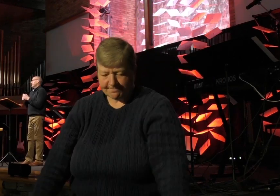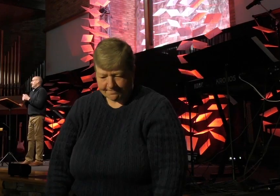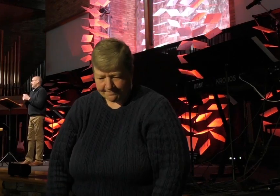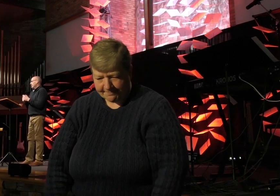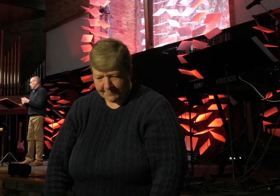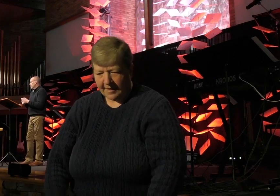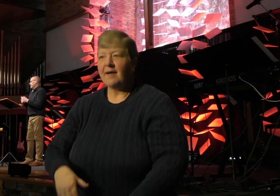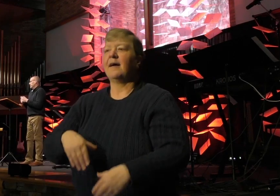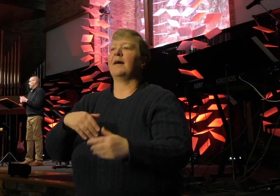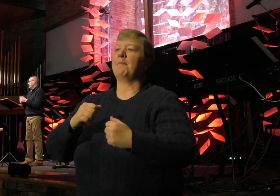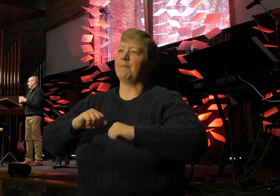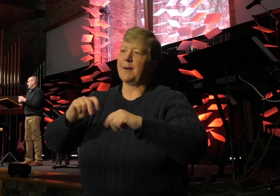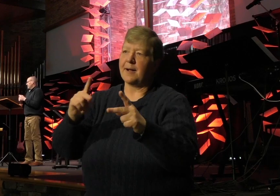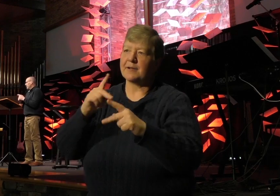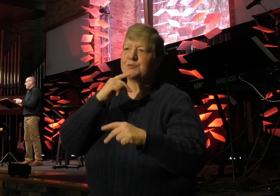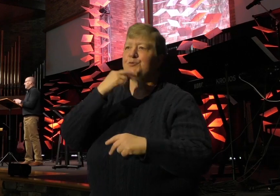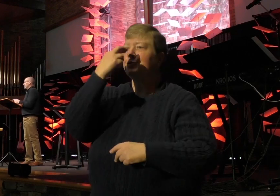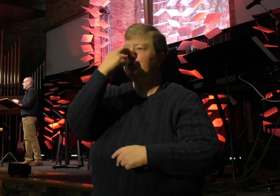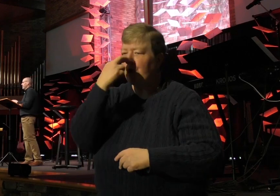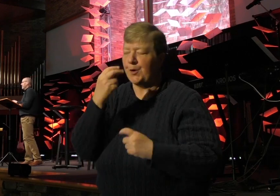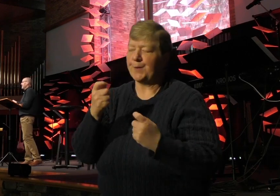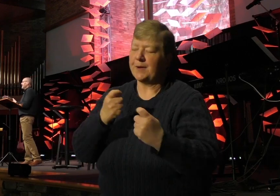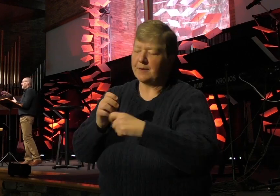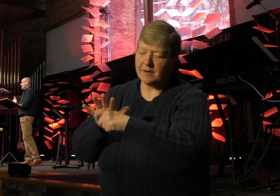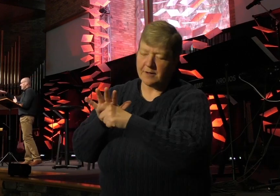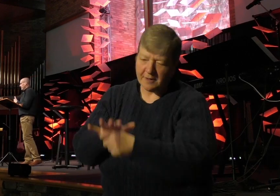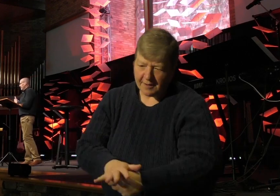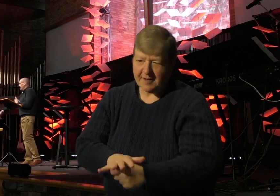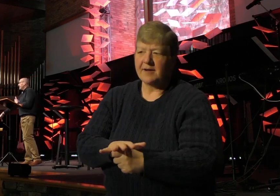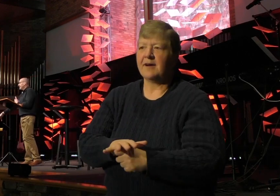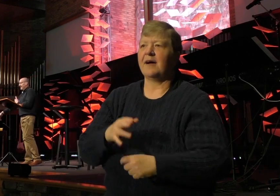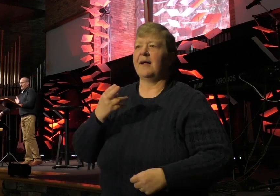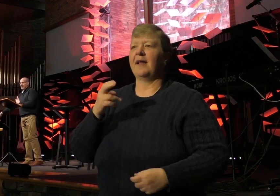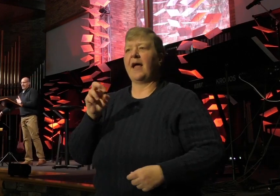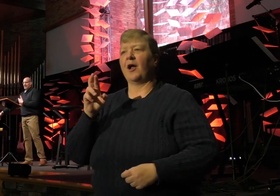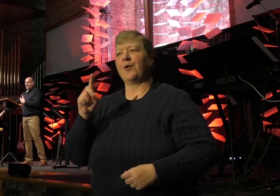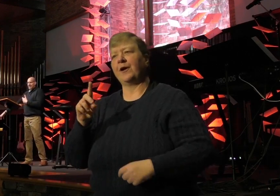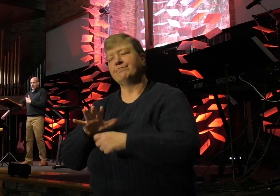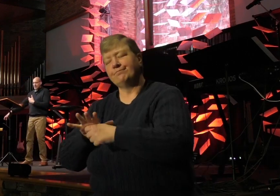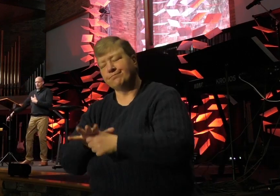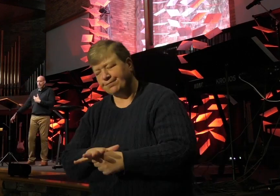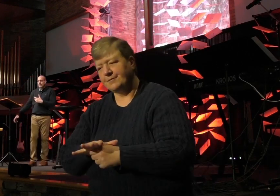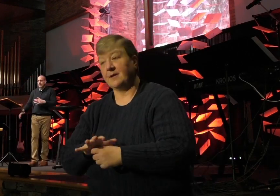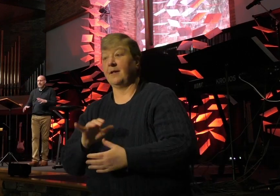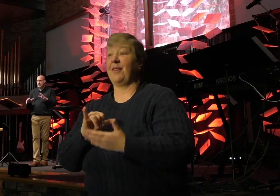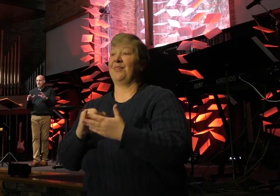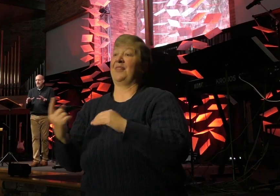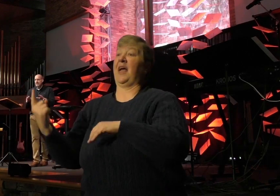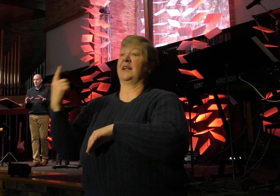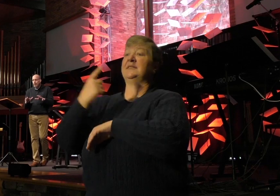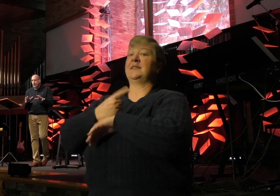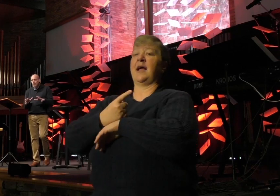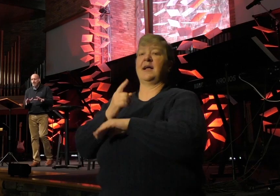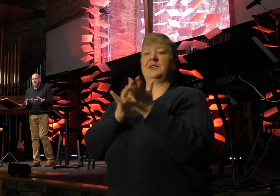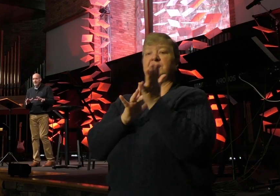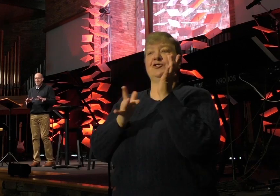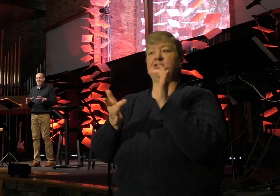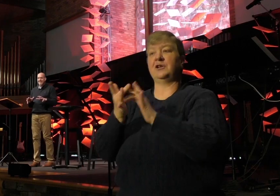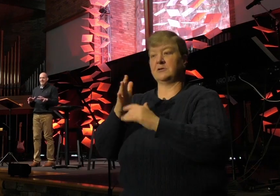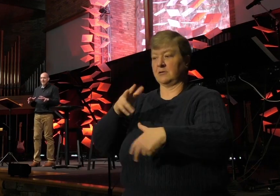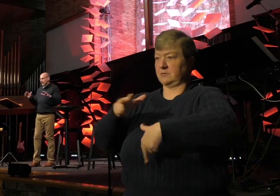rule of the Romans and of Herod. And it is on that day that Jesus walked into that same